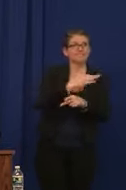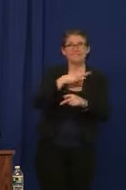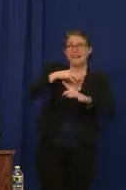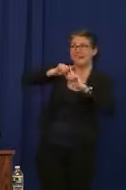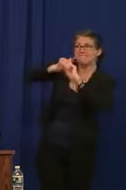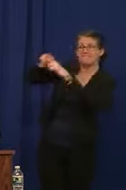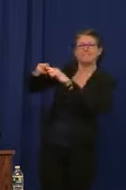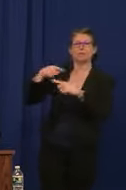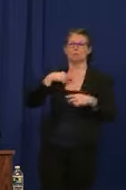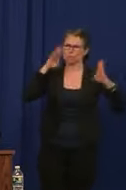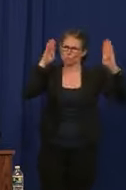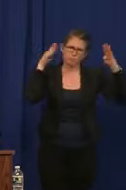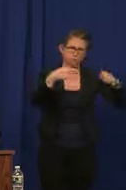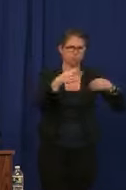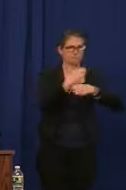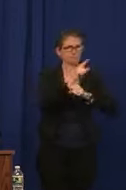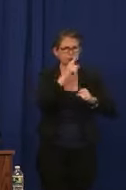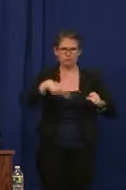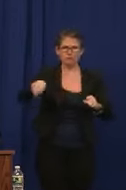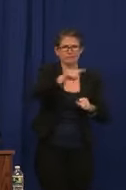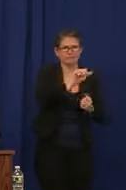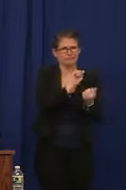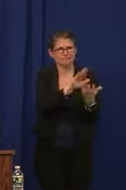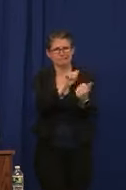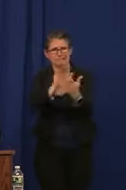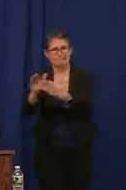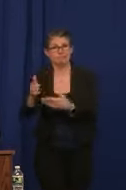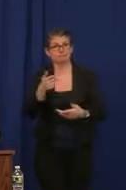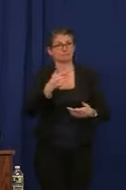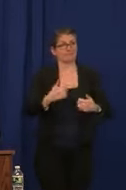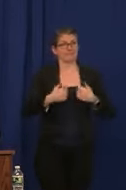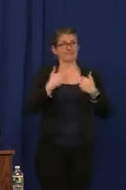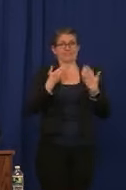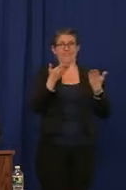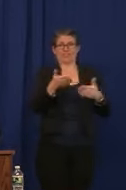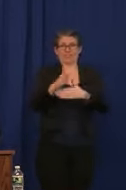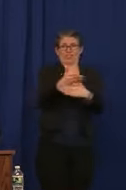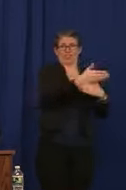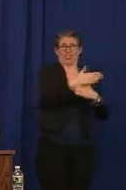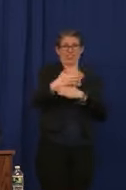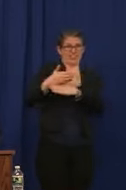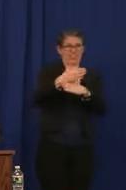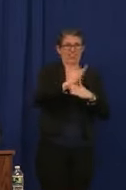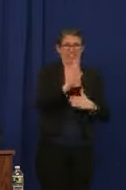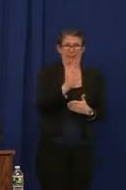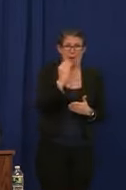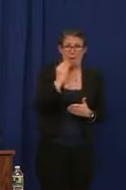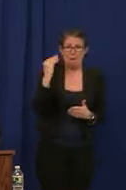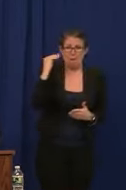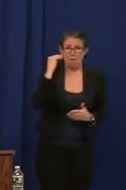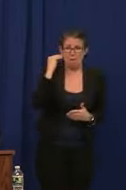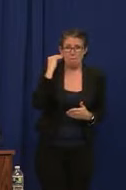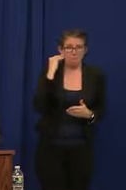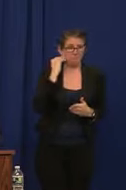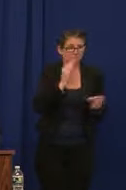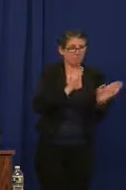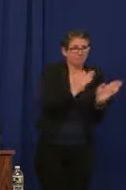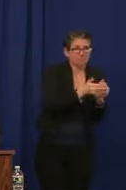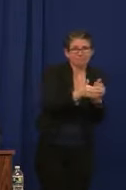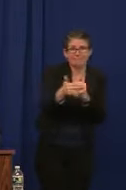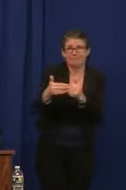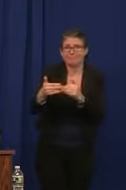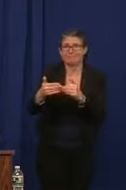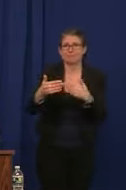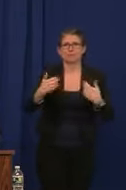because we know the residents who live there, the people who call those facilities their homes, our parents, our